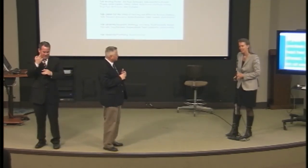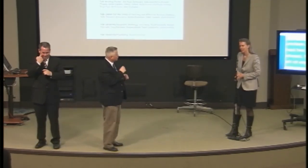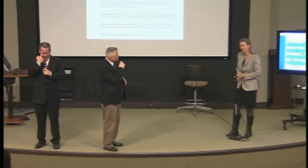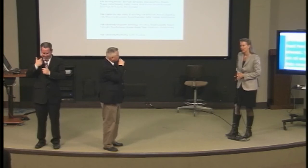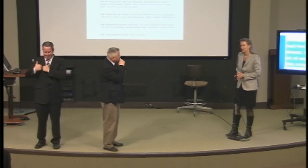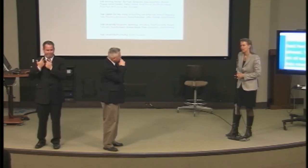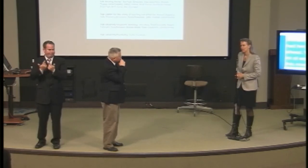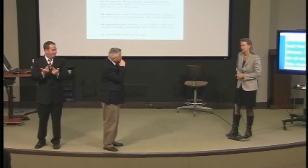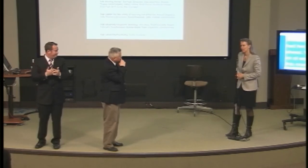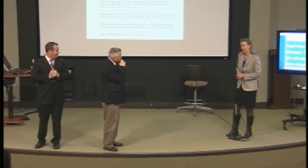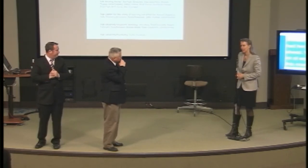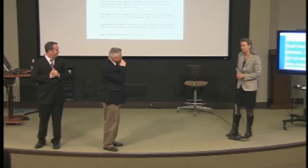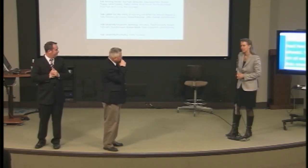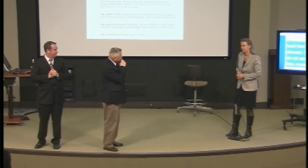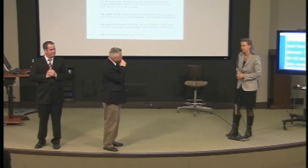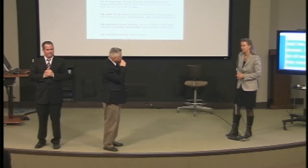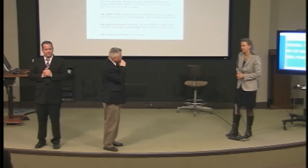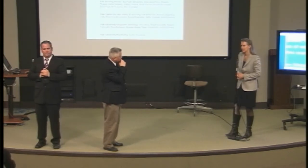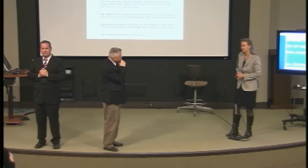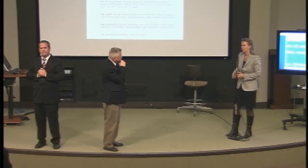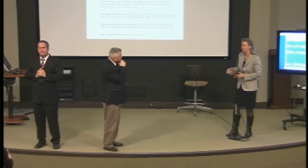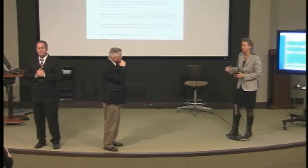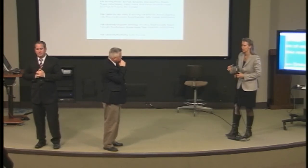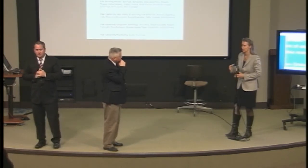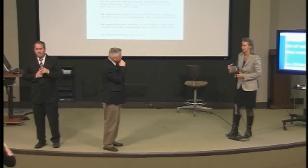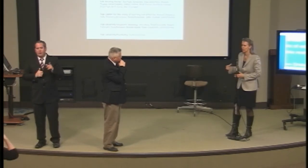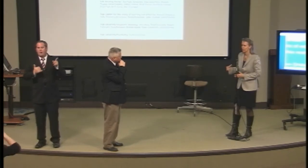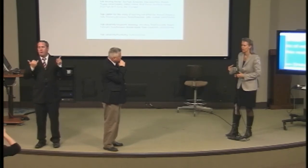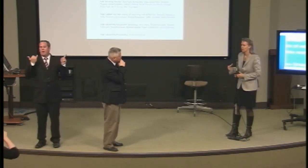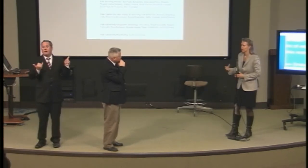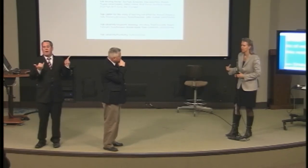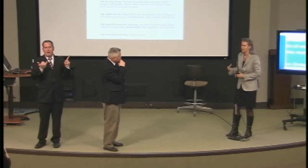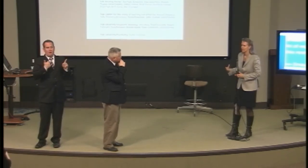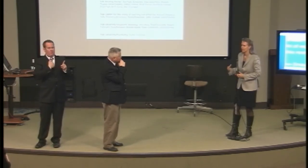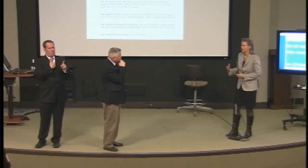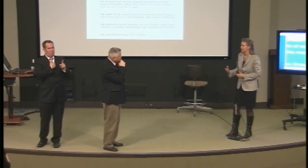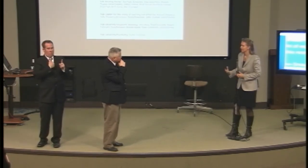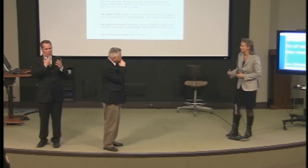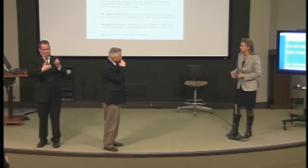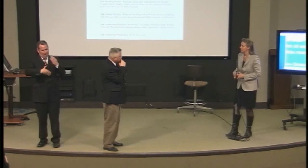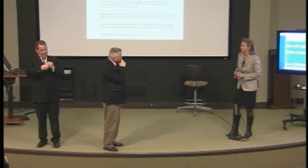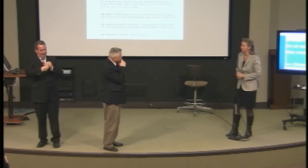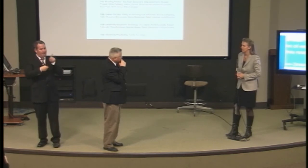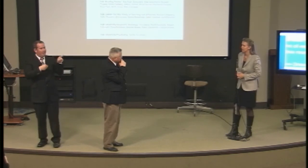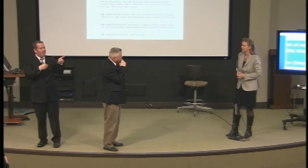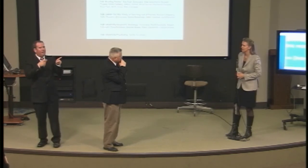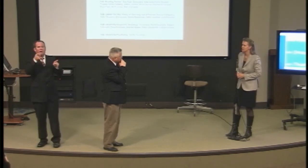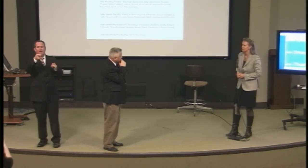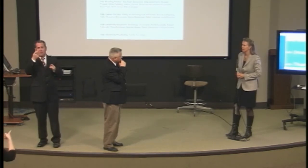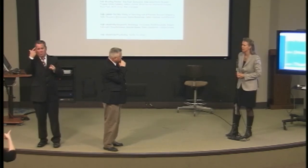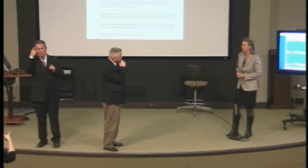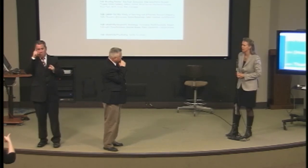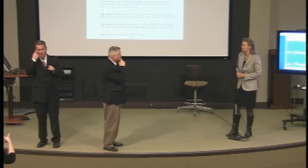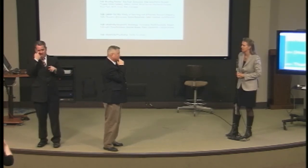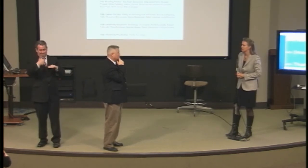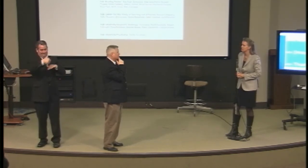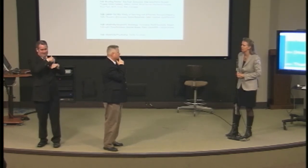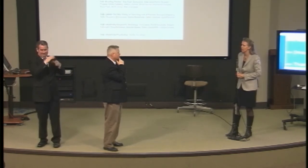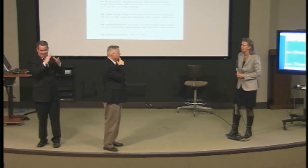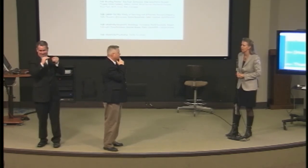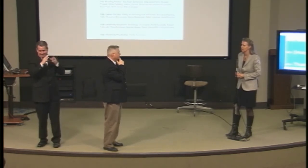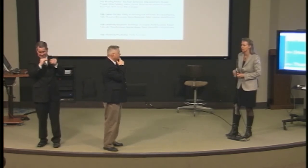conversation to what Laura Anders mentioned, I think, you mentioned SES as being one variable. I think there's still many